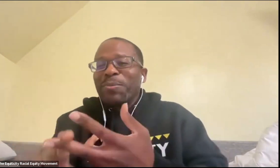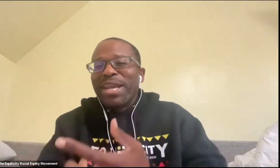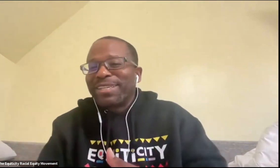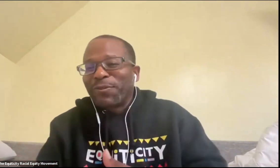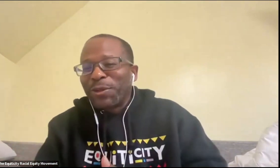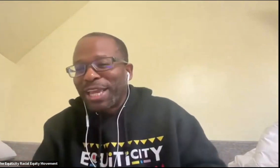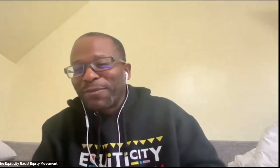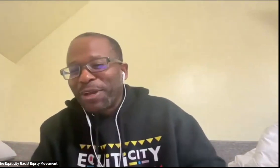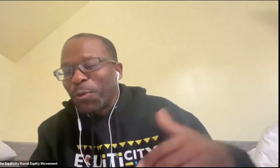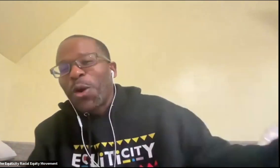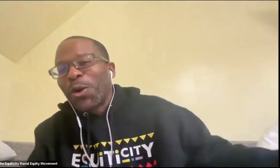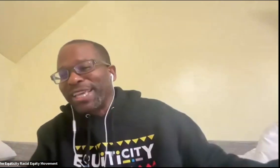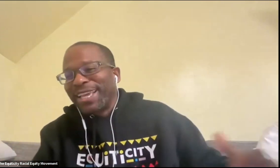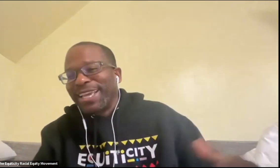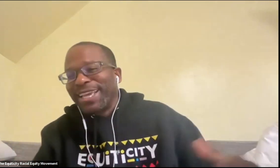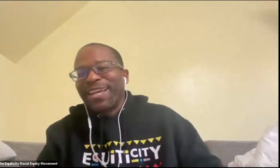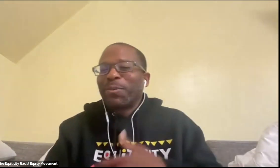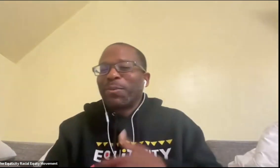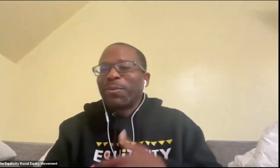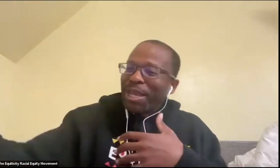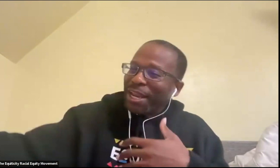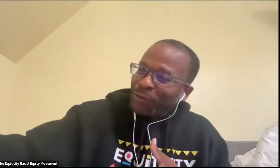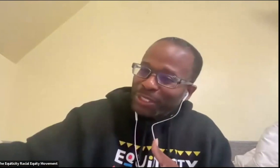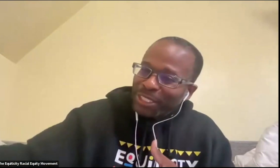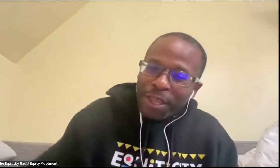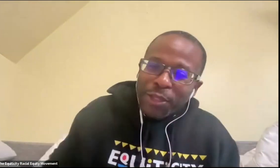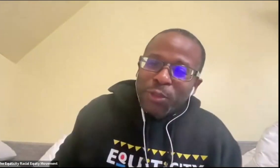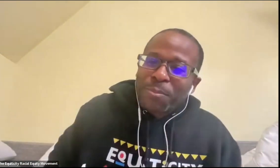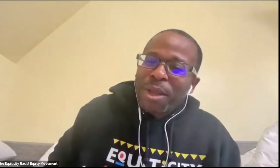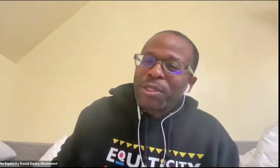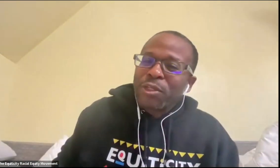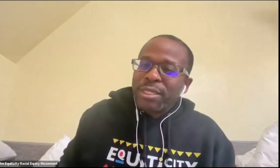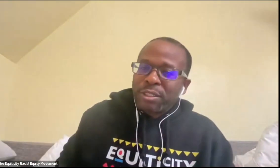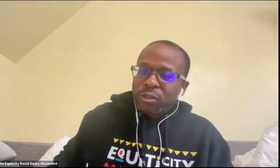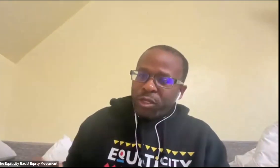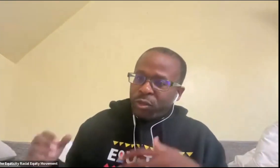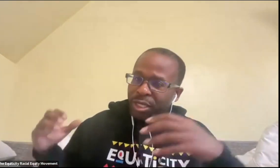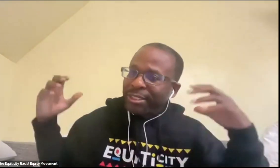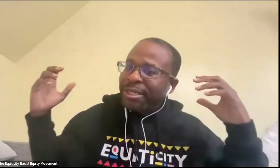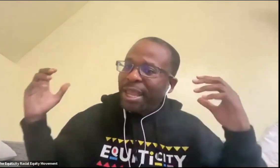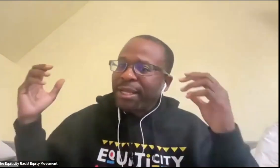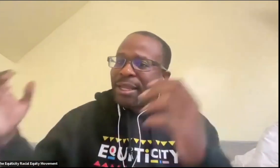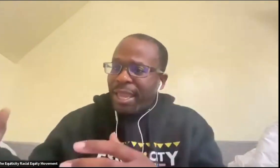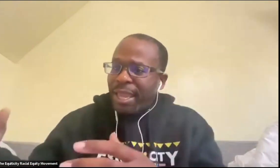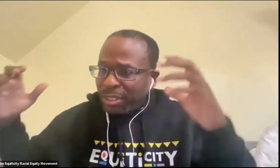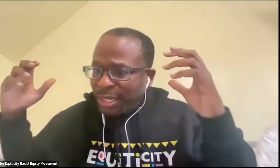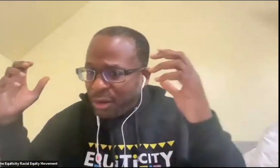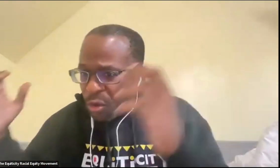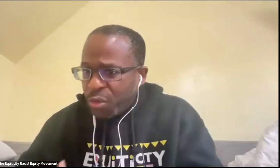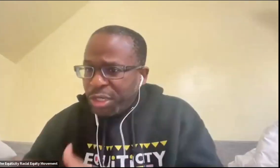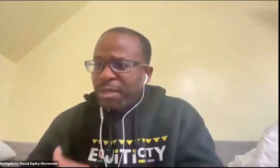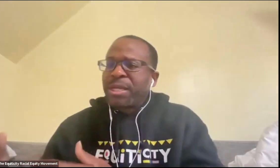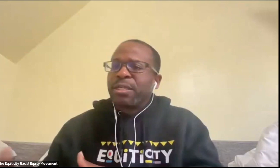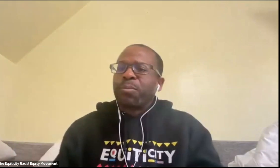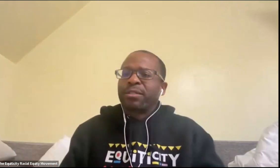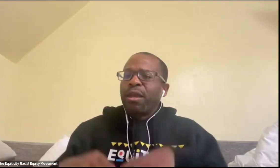bikes. We may not feel safe walking in our neighborhoods. We may not feel safe using public transit. So we sort of stake claim, we